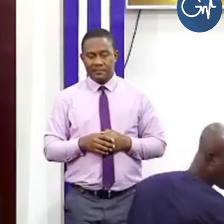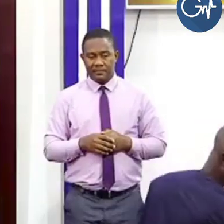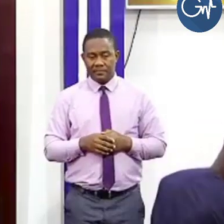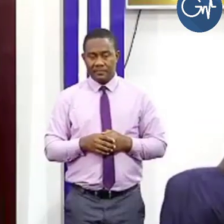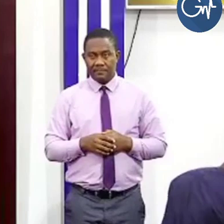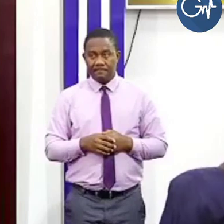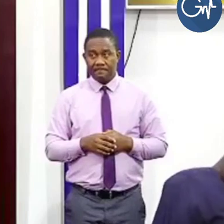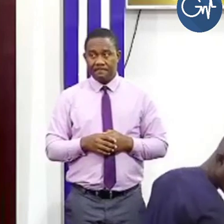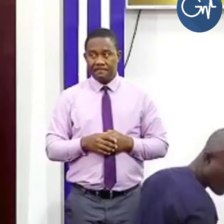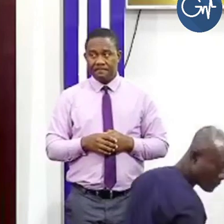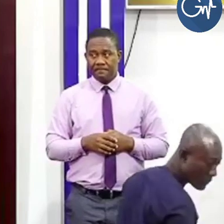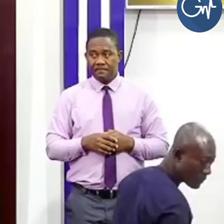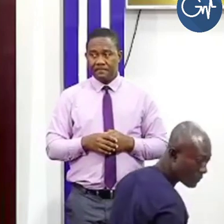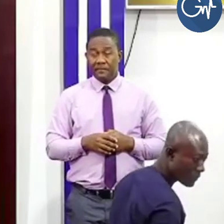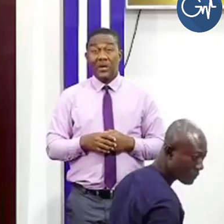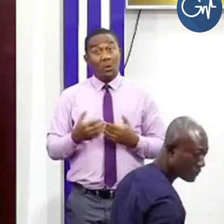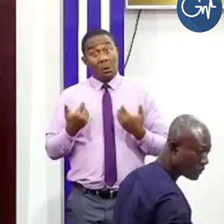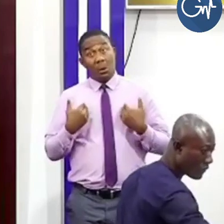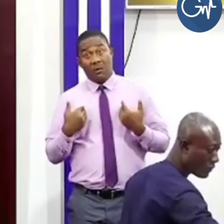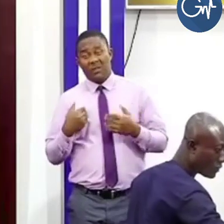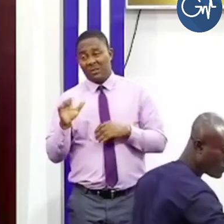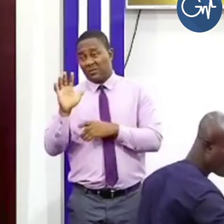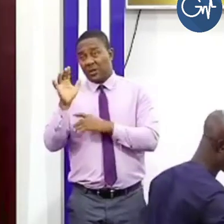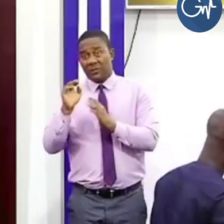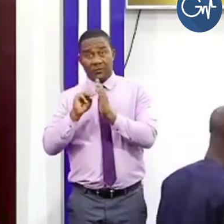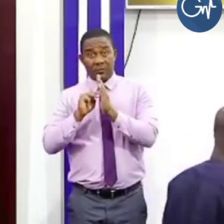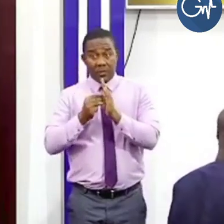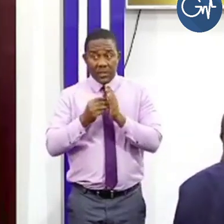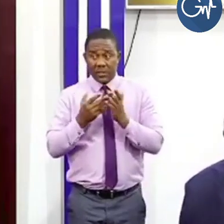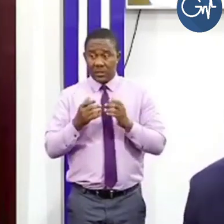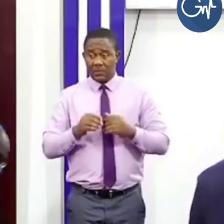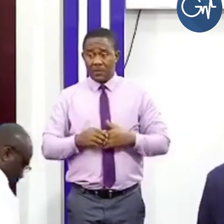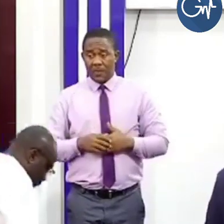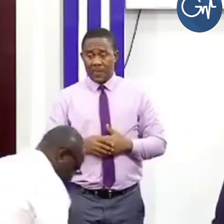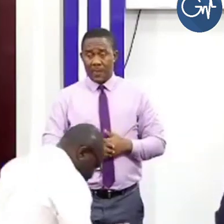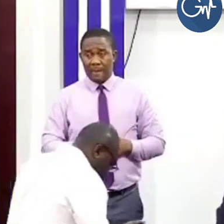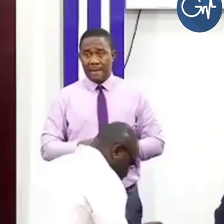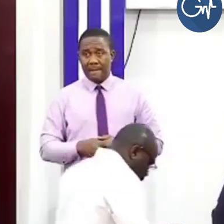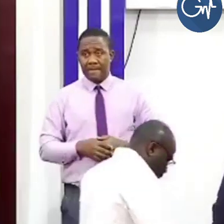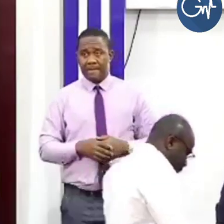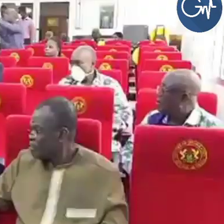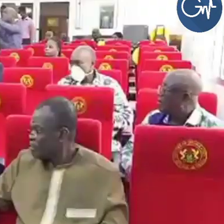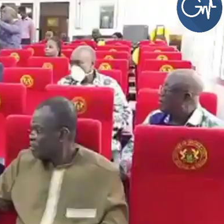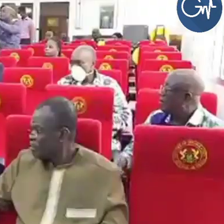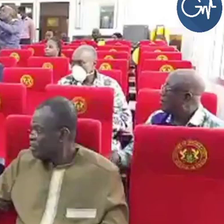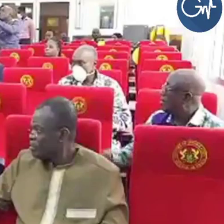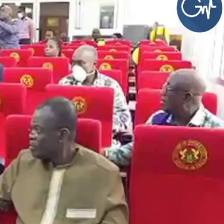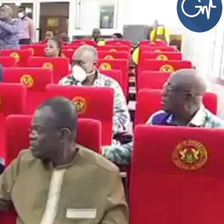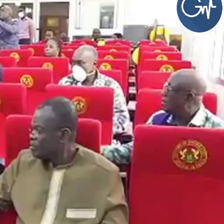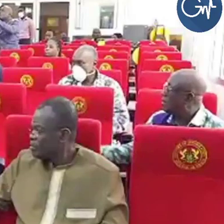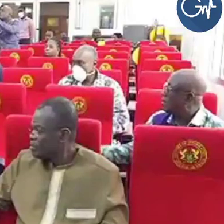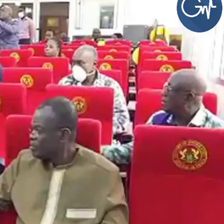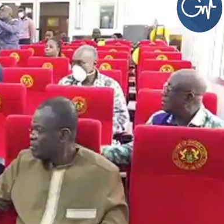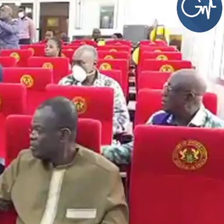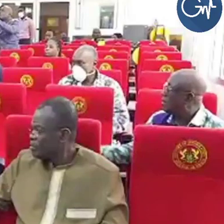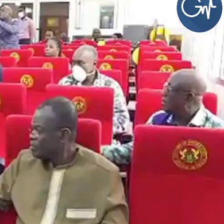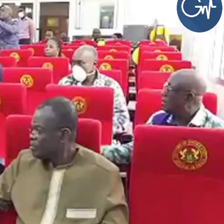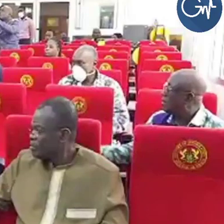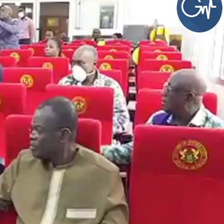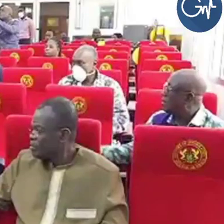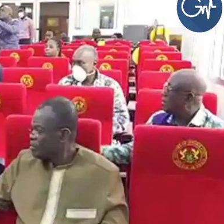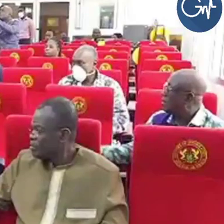some few remarks from your side as well, and then we'll wrap up afterwards.